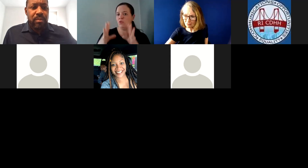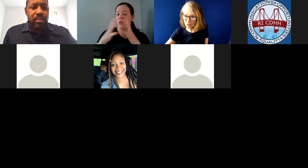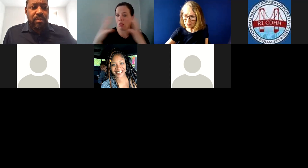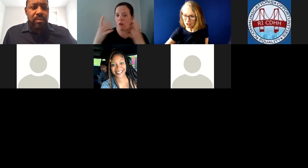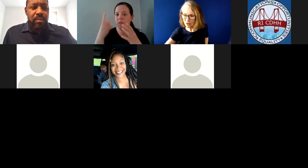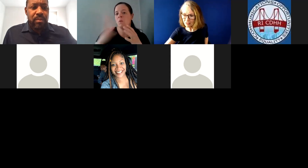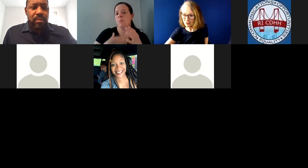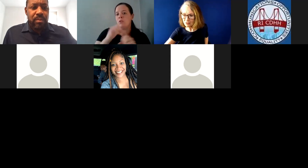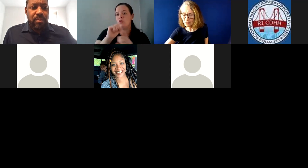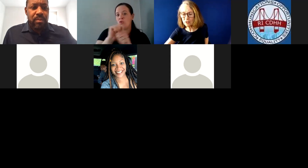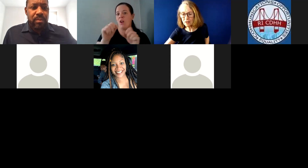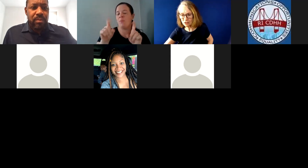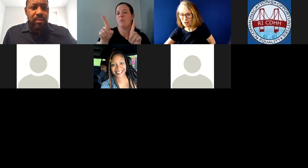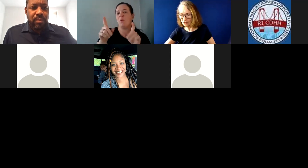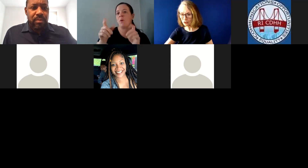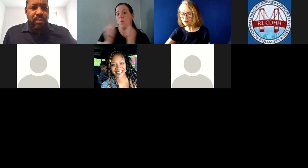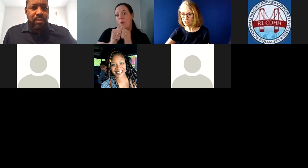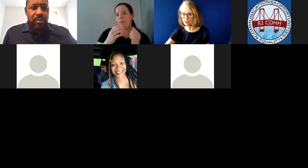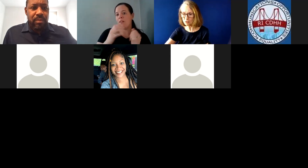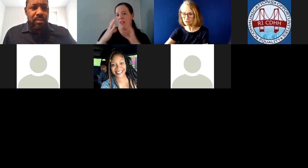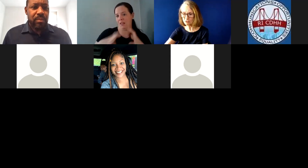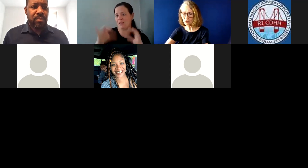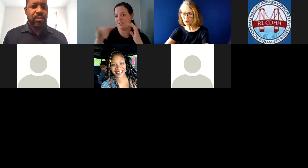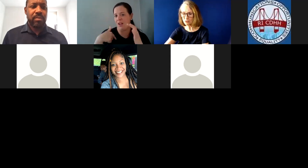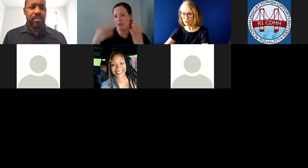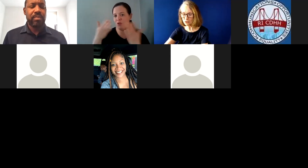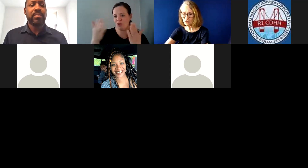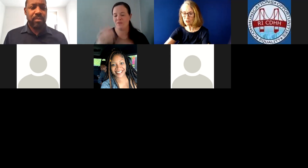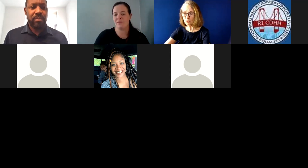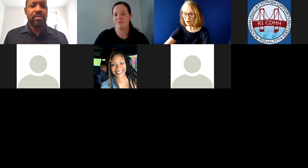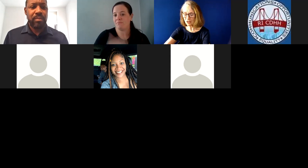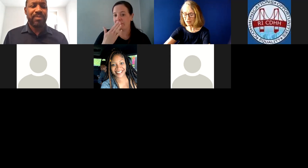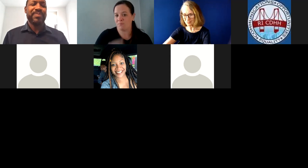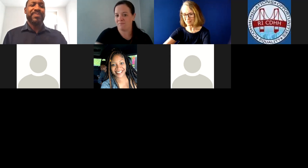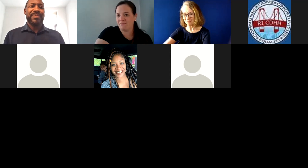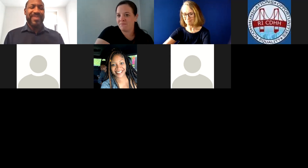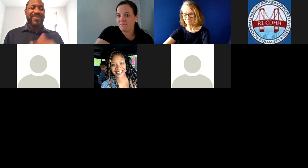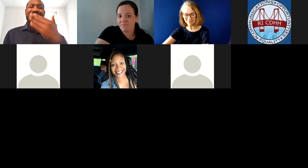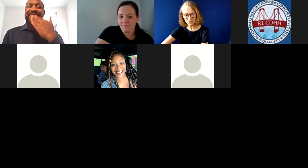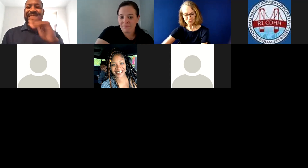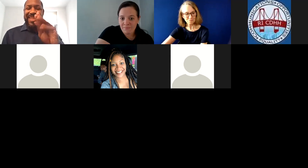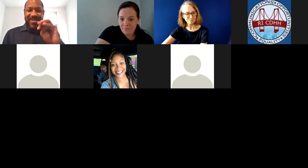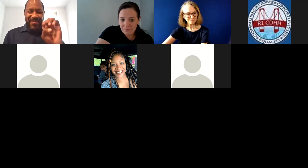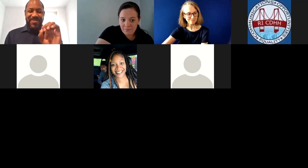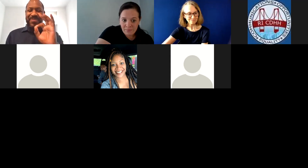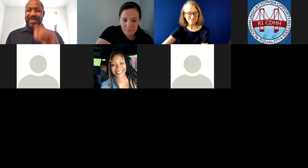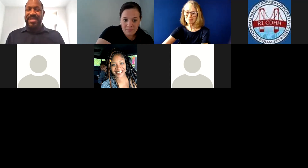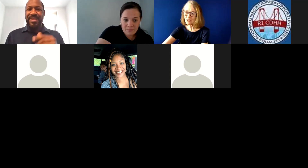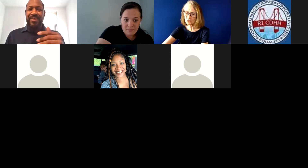advocate at Tri-County, and we actually hire a lot of interpreters for the work that we do with our clients. Thank you. Thank you,